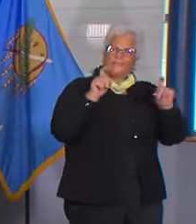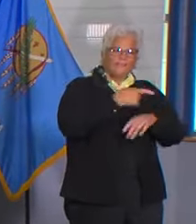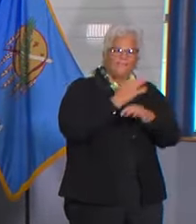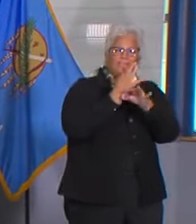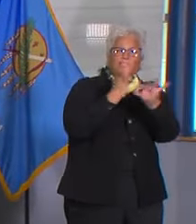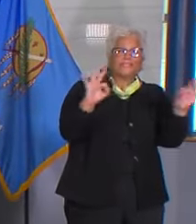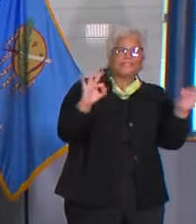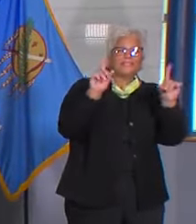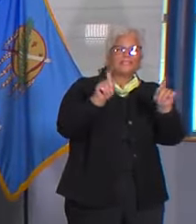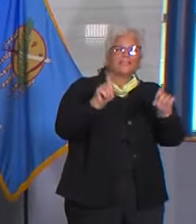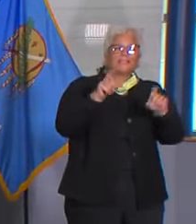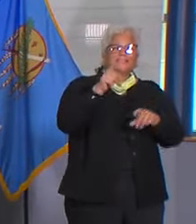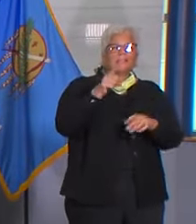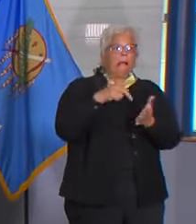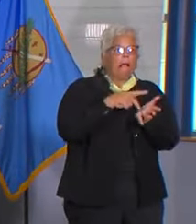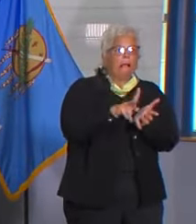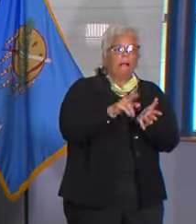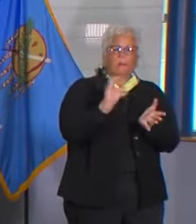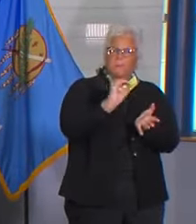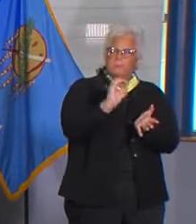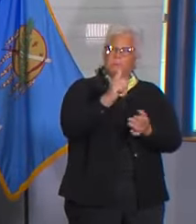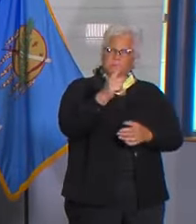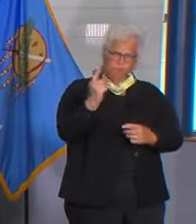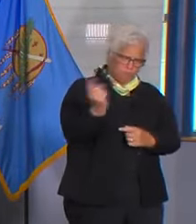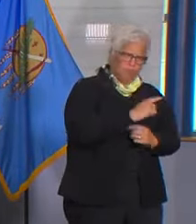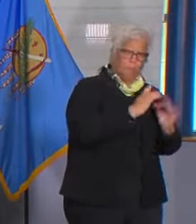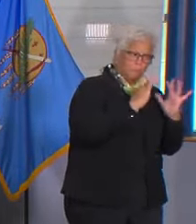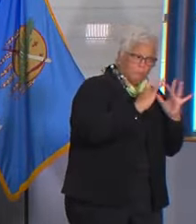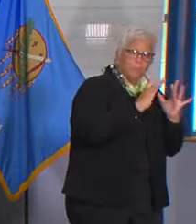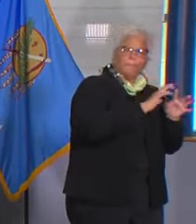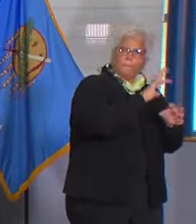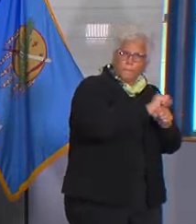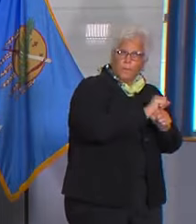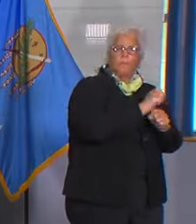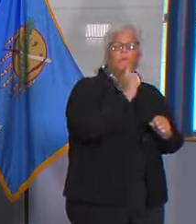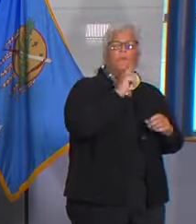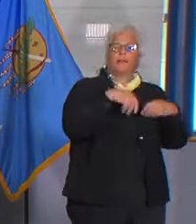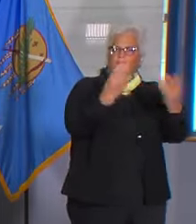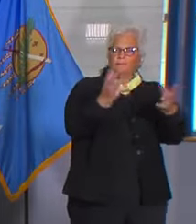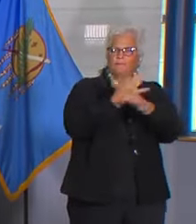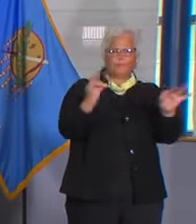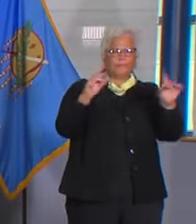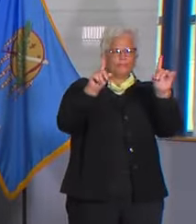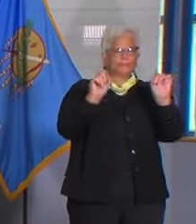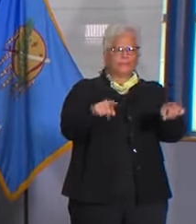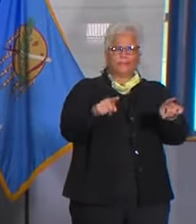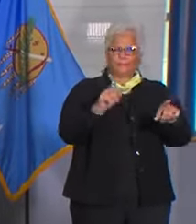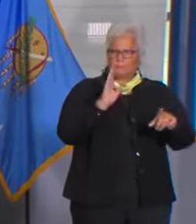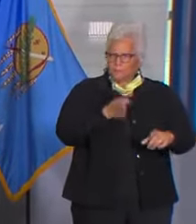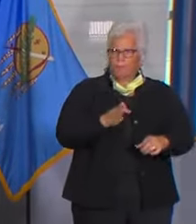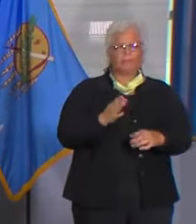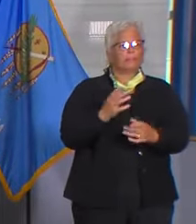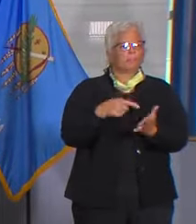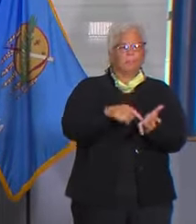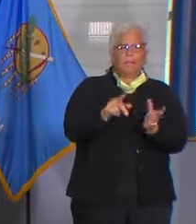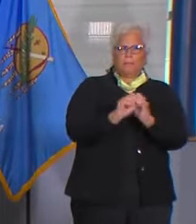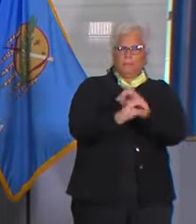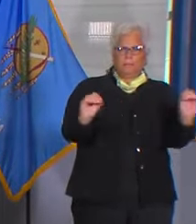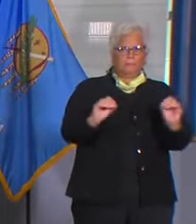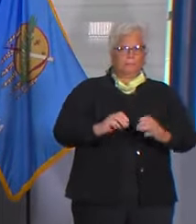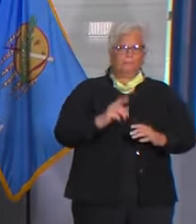918-582-9355. If you are exposed to a known case and you test negative, it's still important to stay home for the full duration